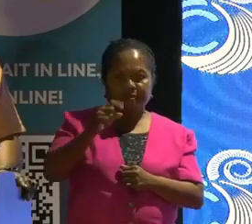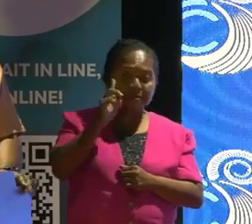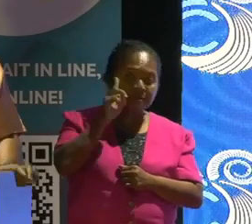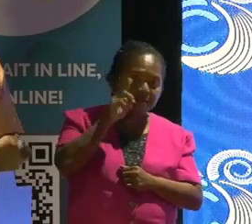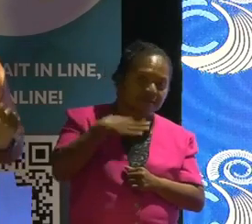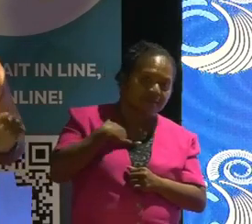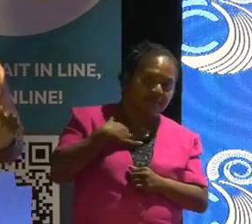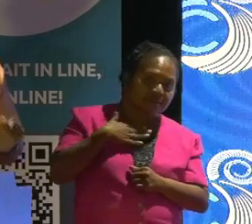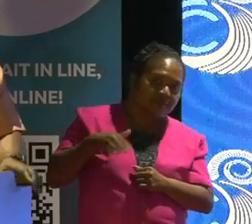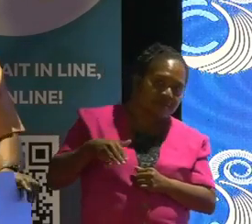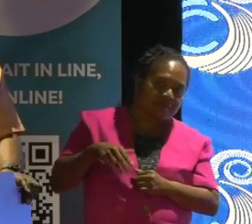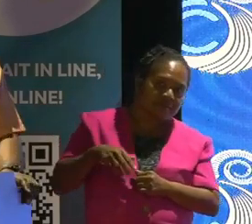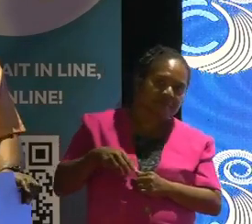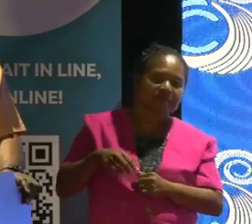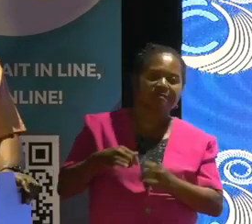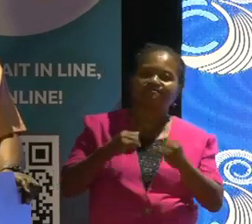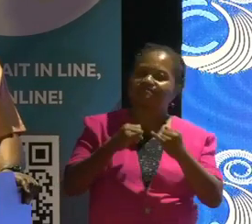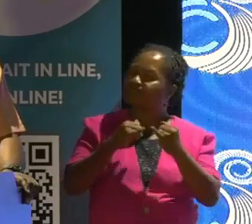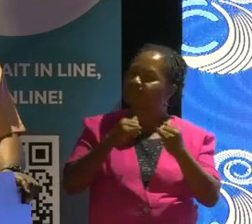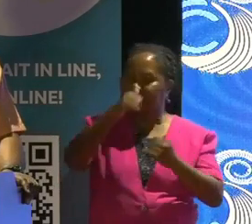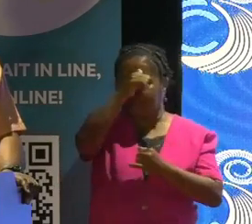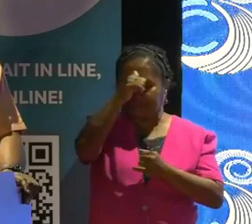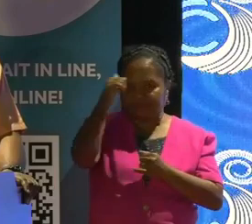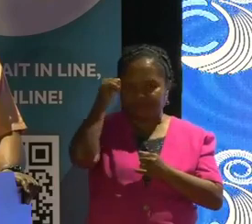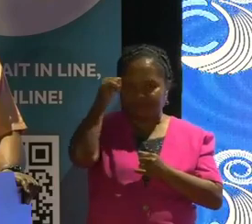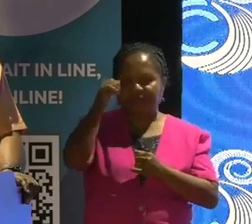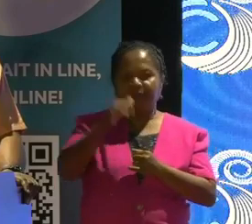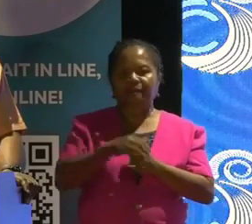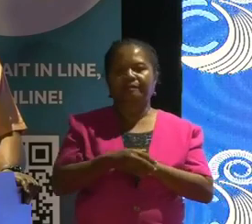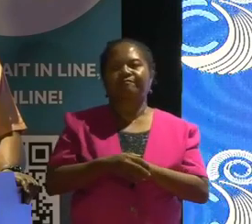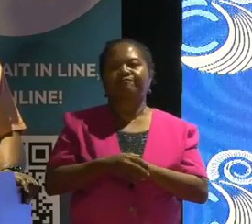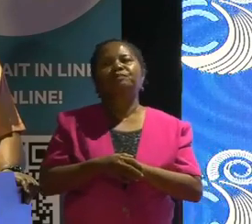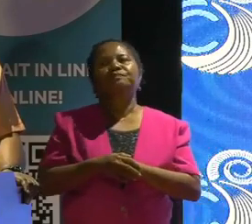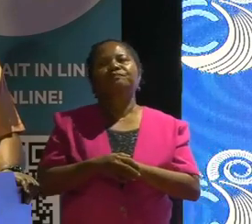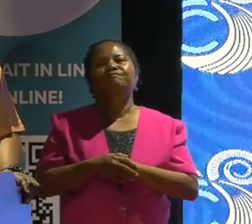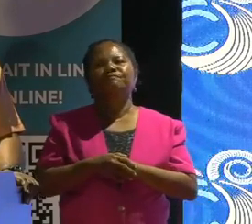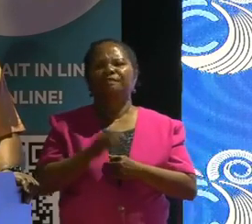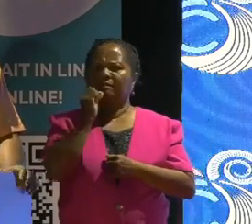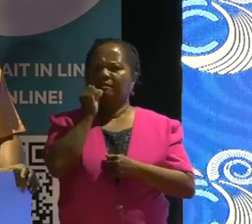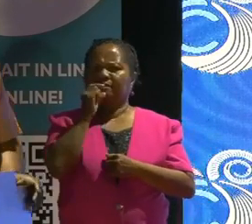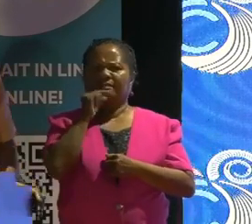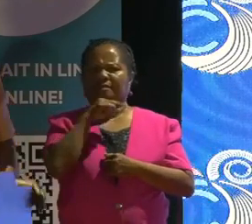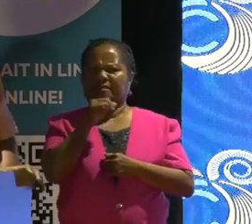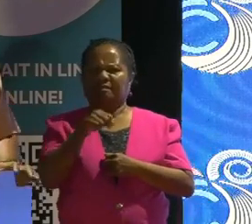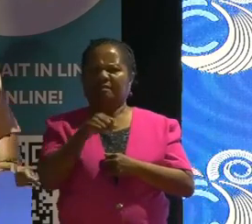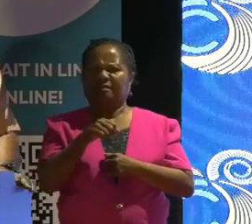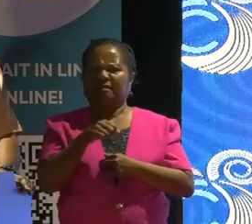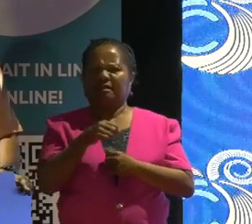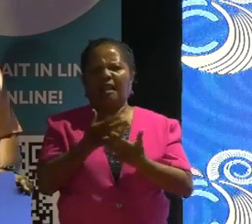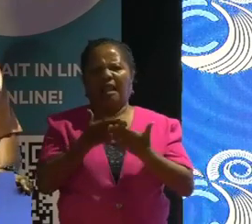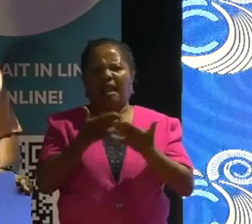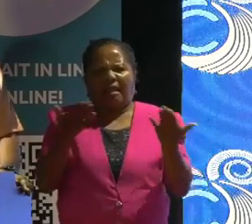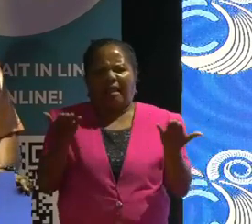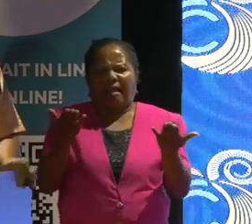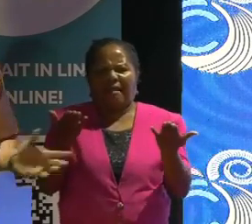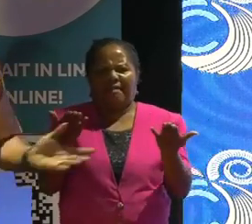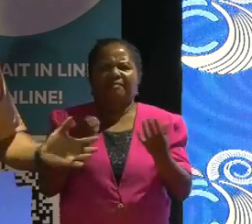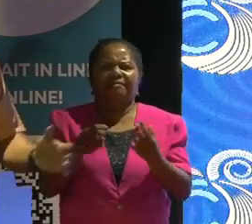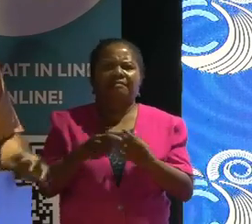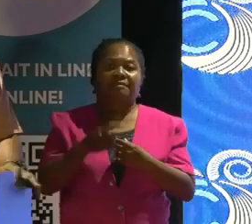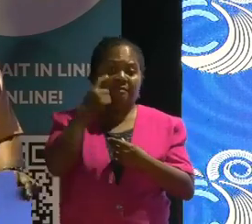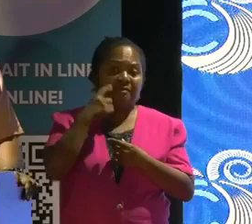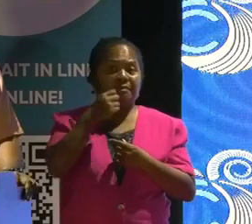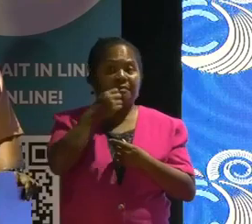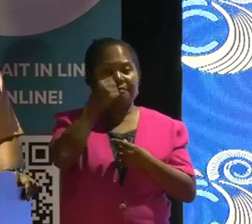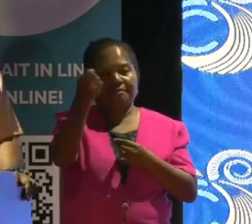dog? That dog is very very clever." And this little boy was saying, bubu, how? Try